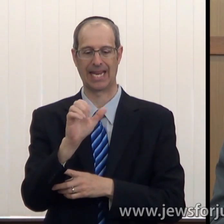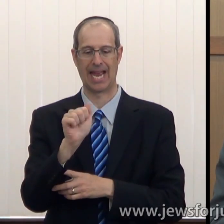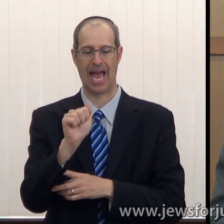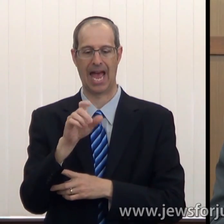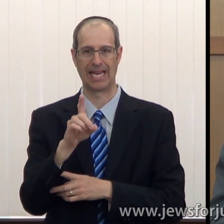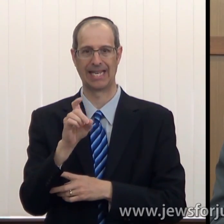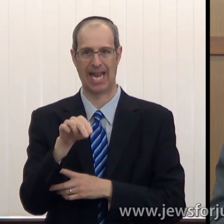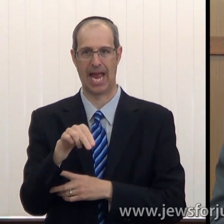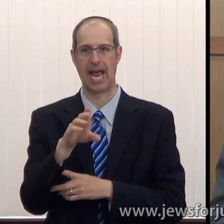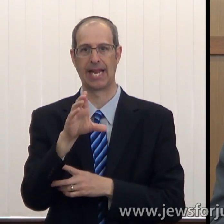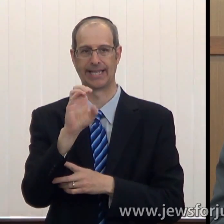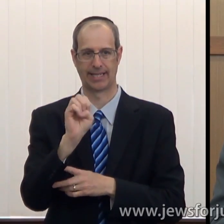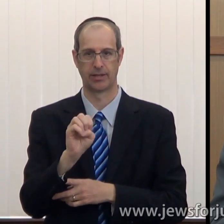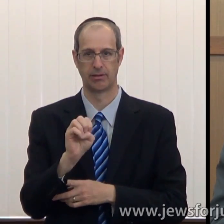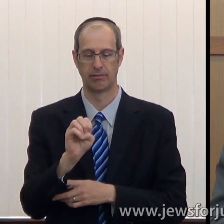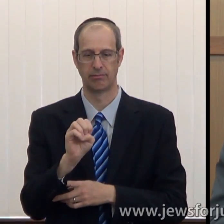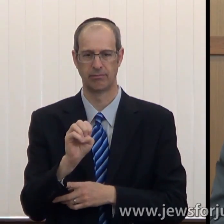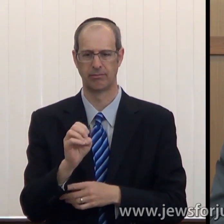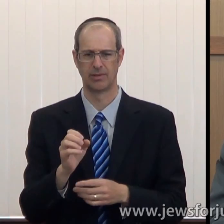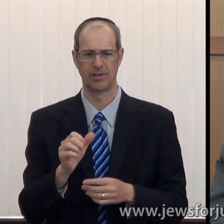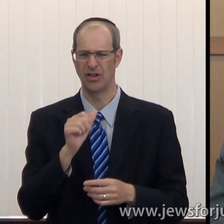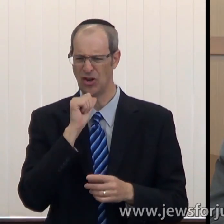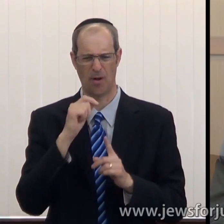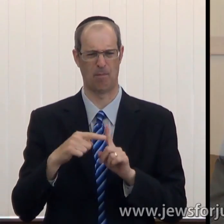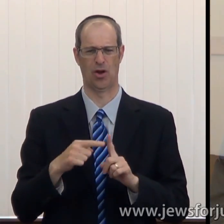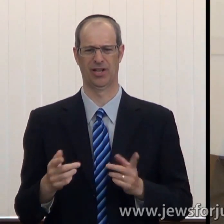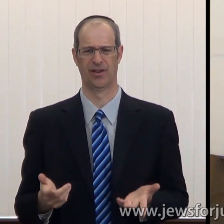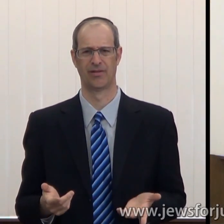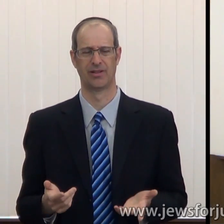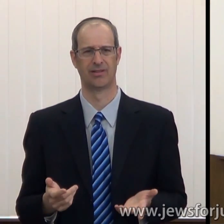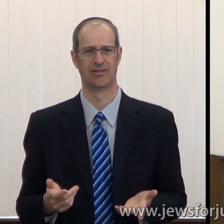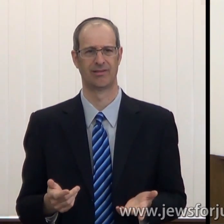decadent. It's not very positive.